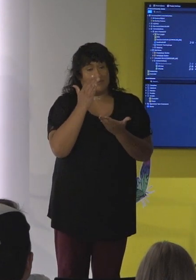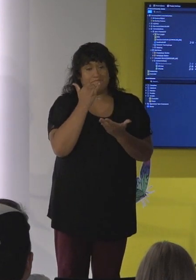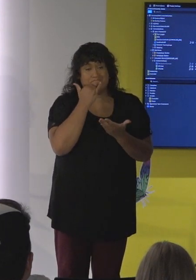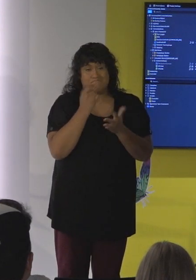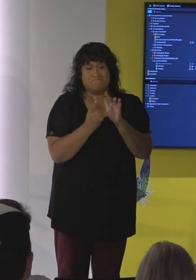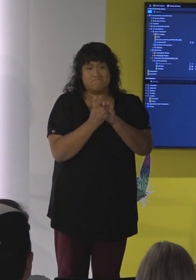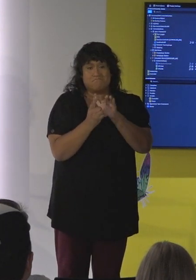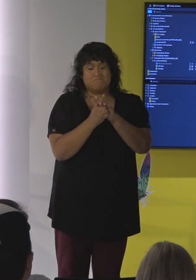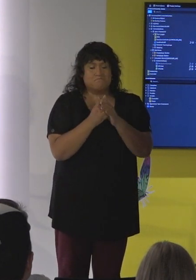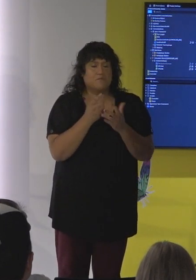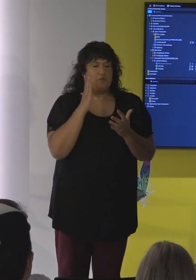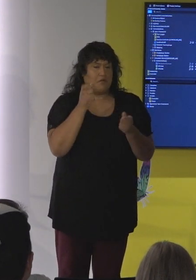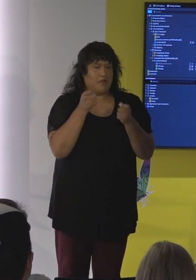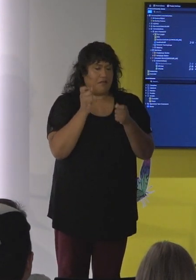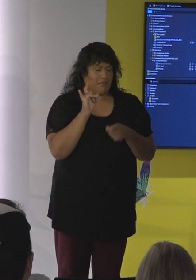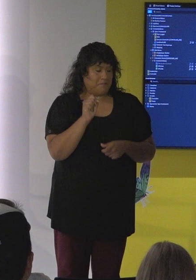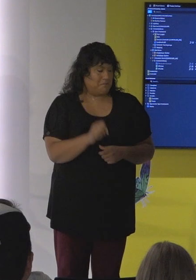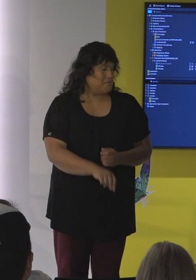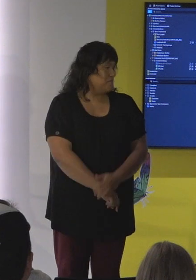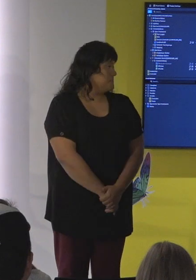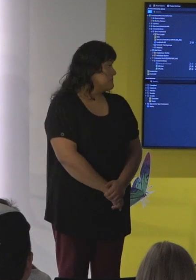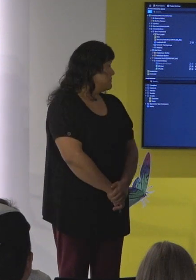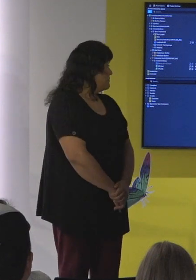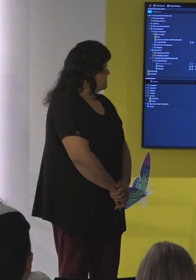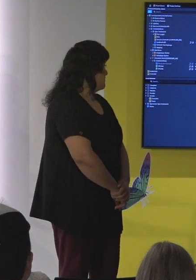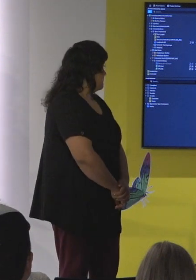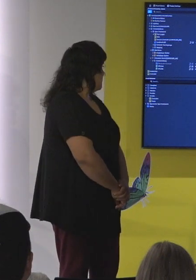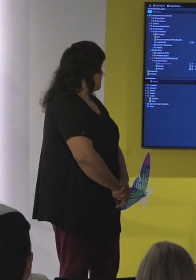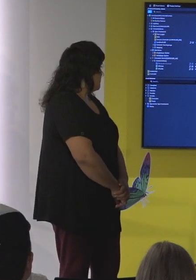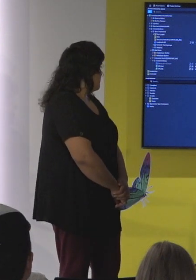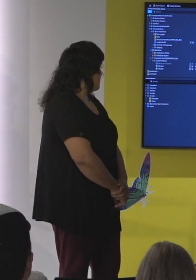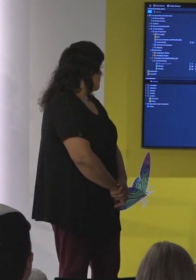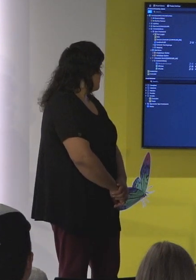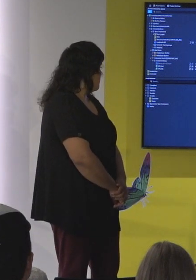error, but we'll handle it. Okay.